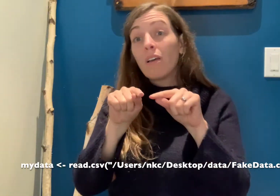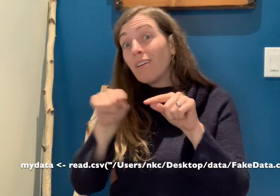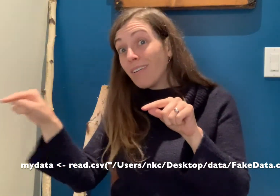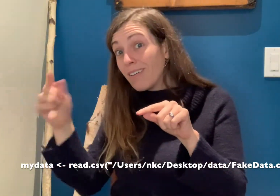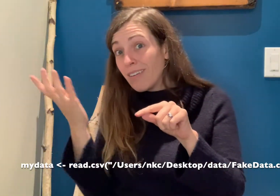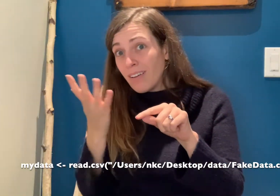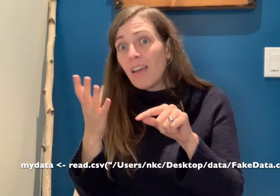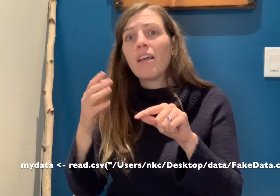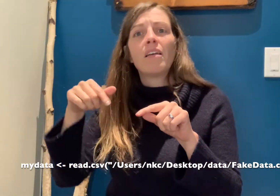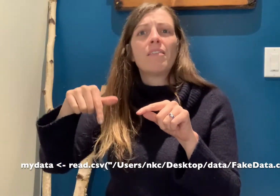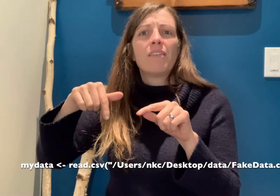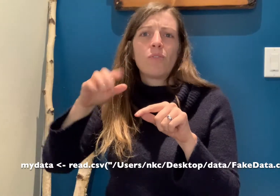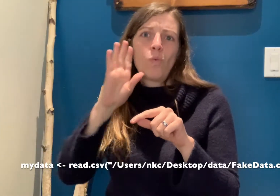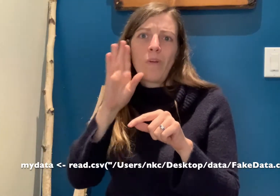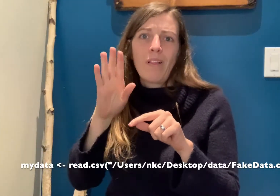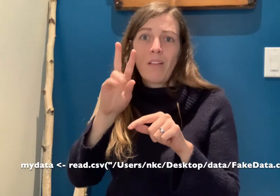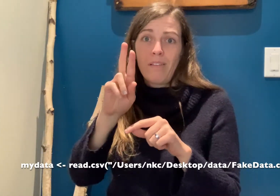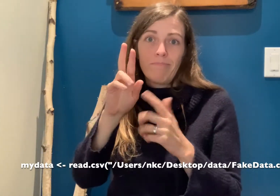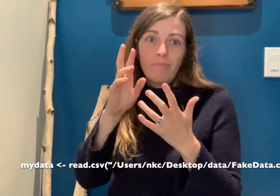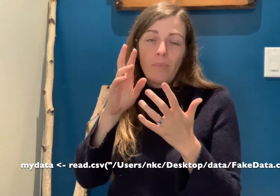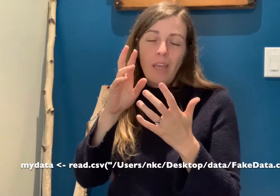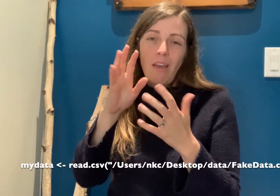to the variable my data.